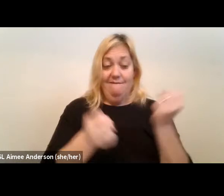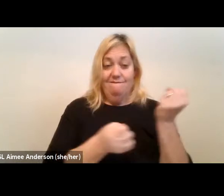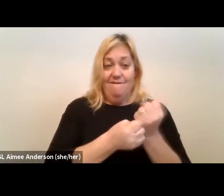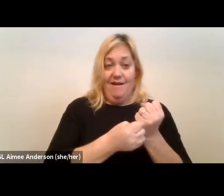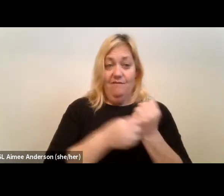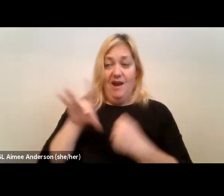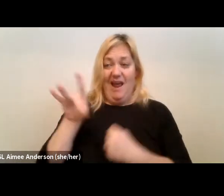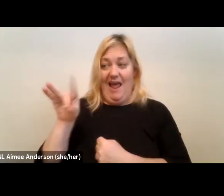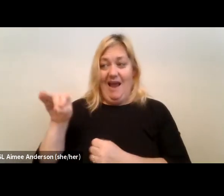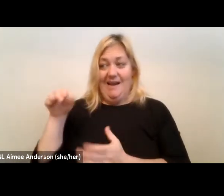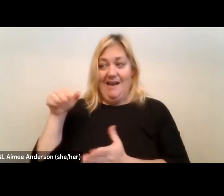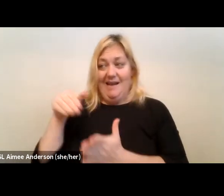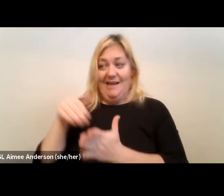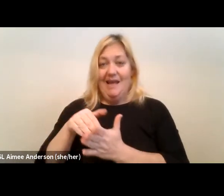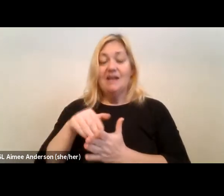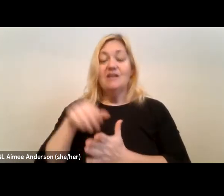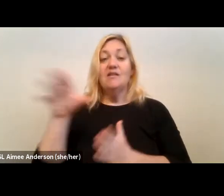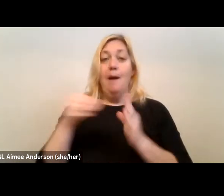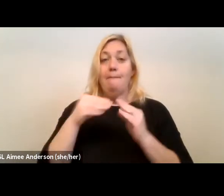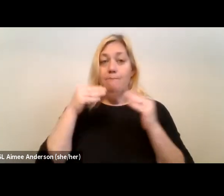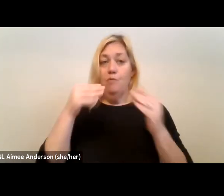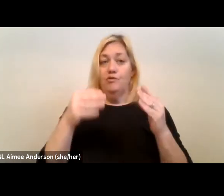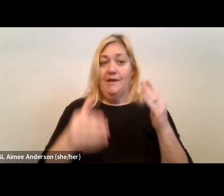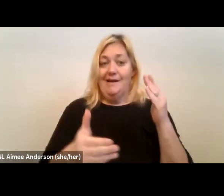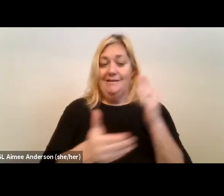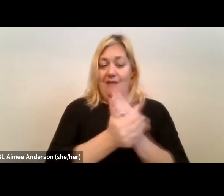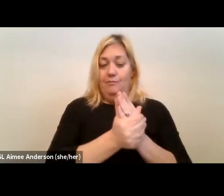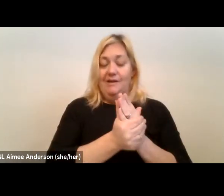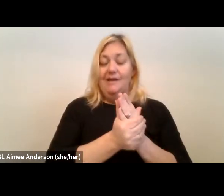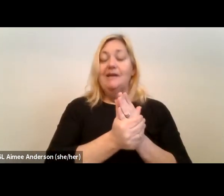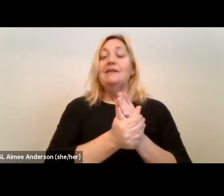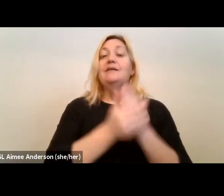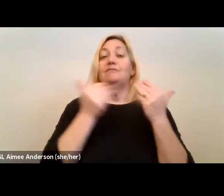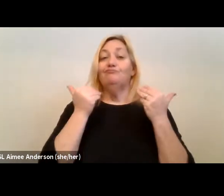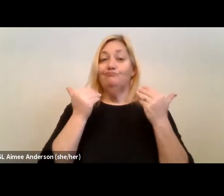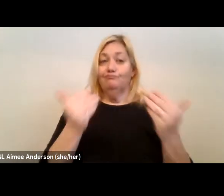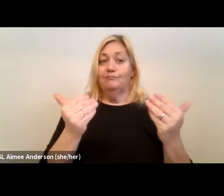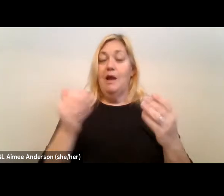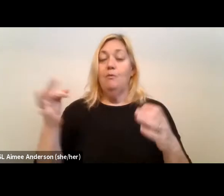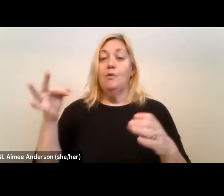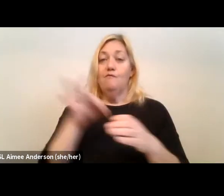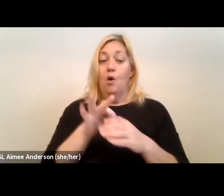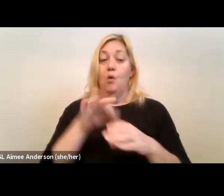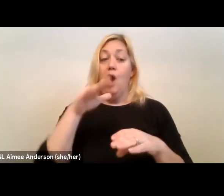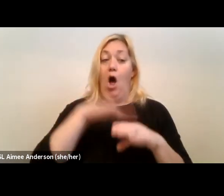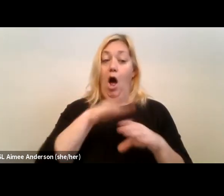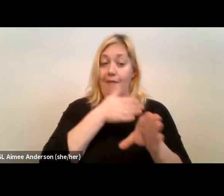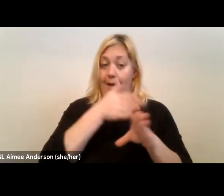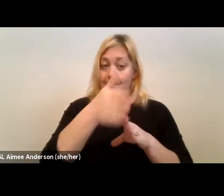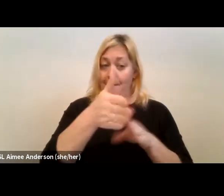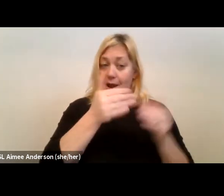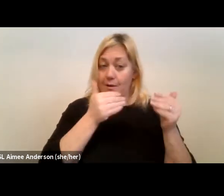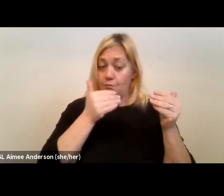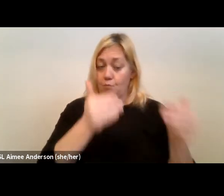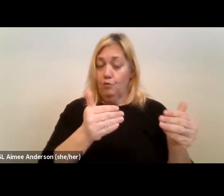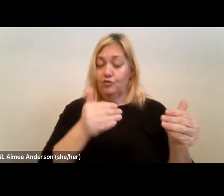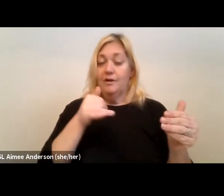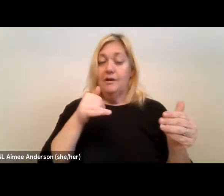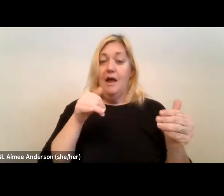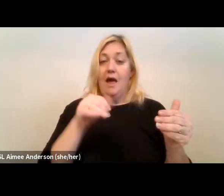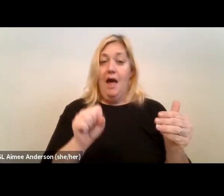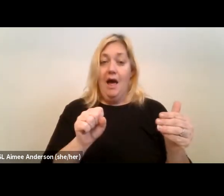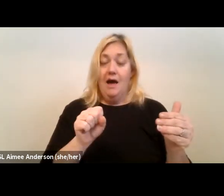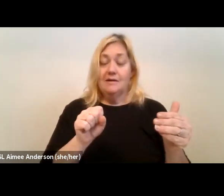80 against. The motion is adopted. The amendment is made. We'll now move to a vote on the main motion as